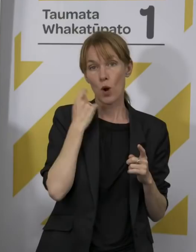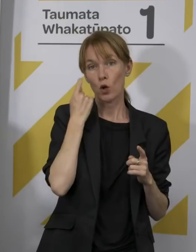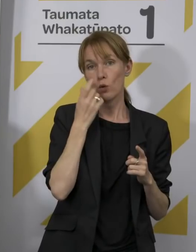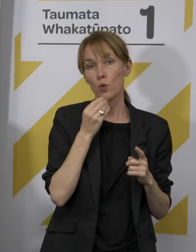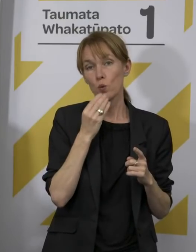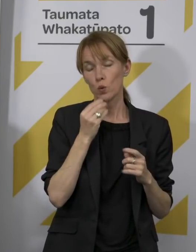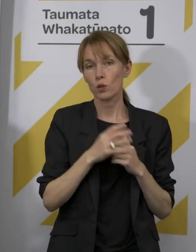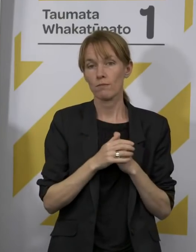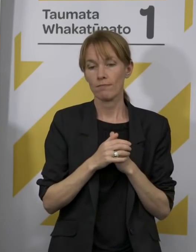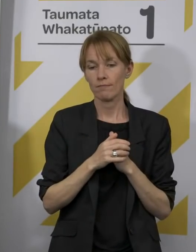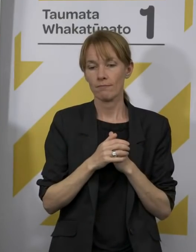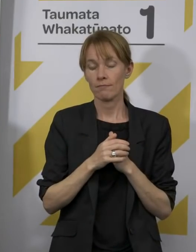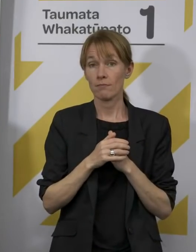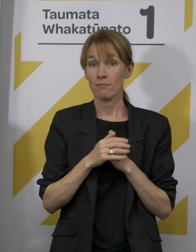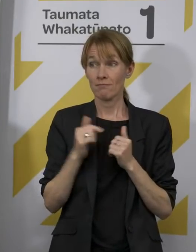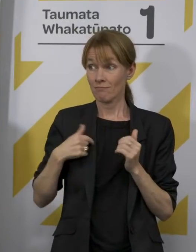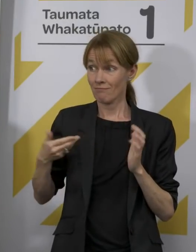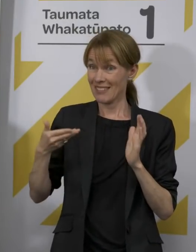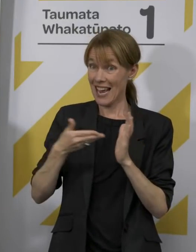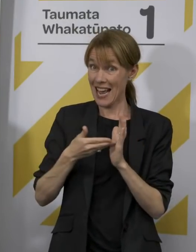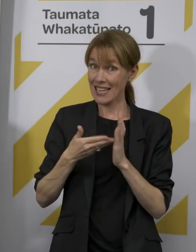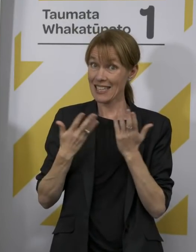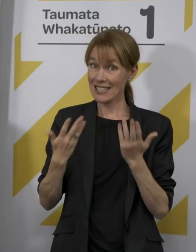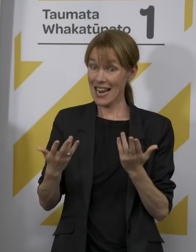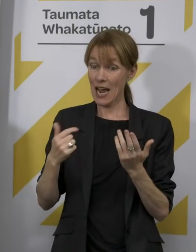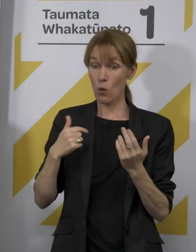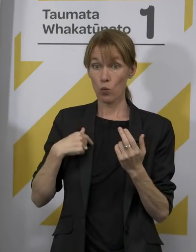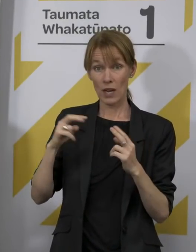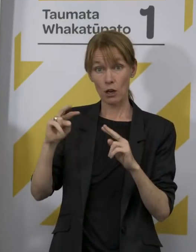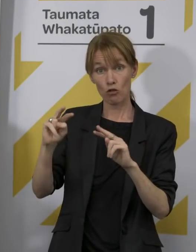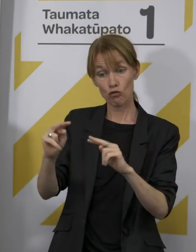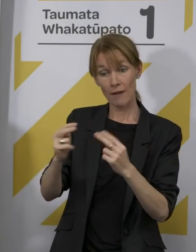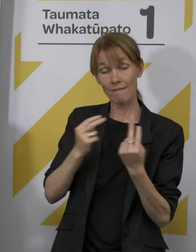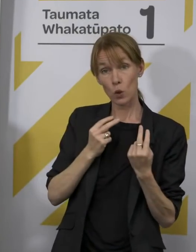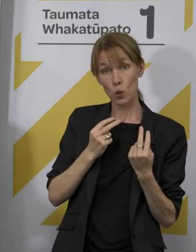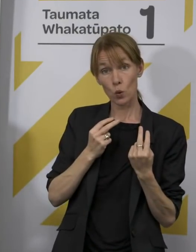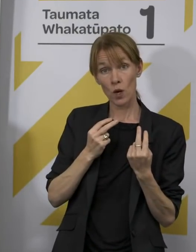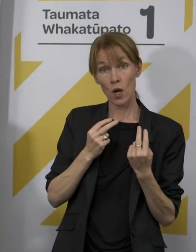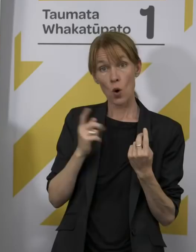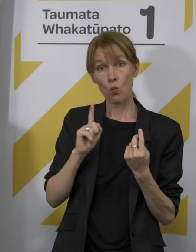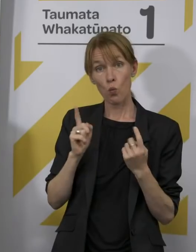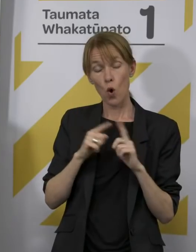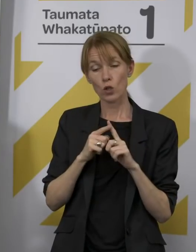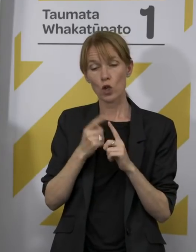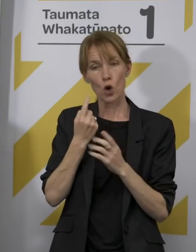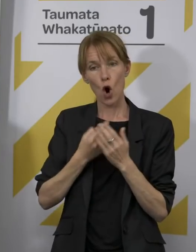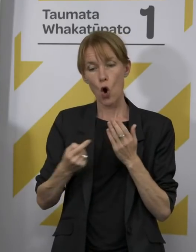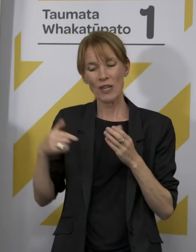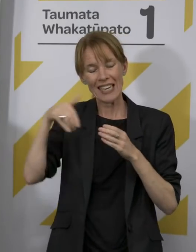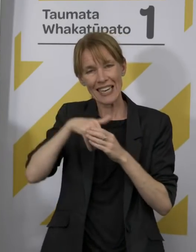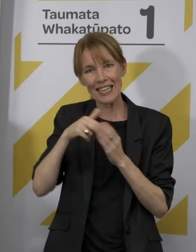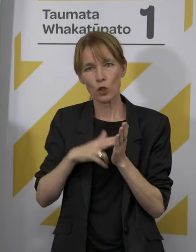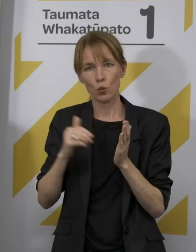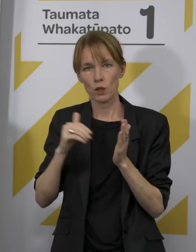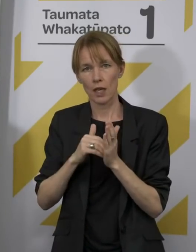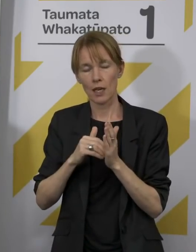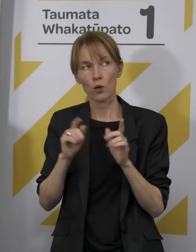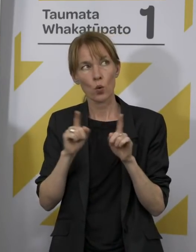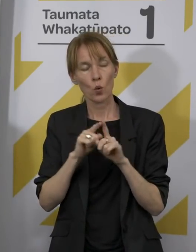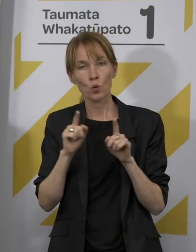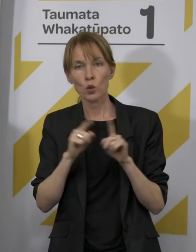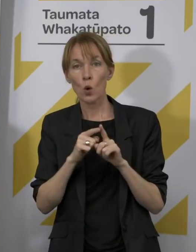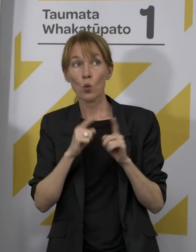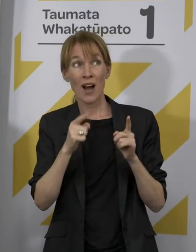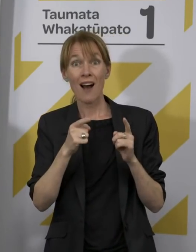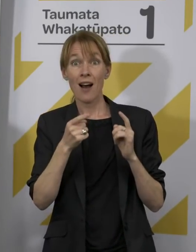protocols and processes in place where people are boarding flights at different ports to make sure we've got a high level